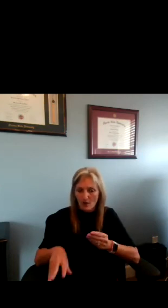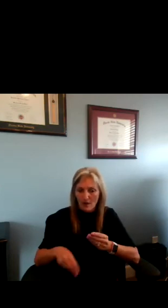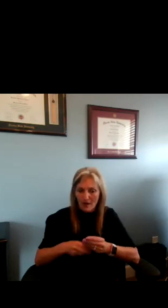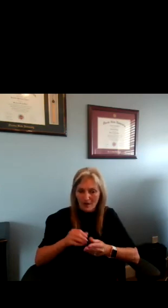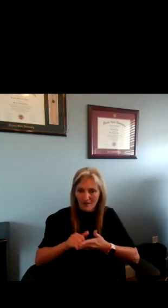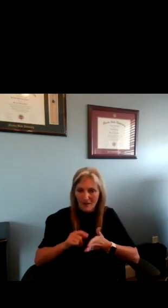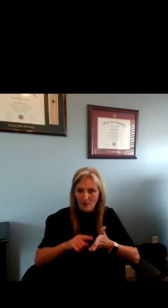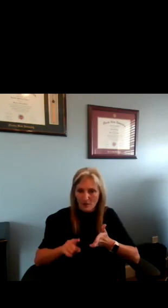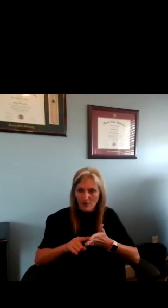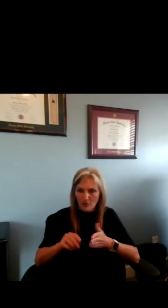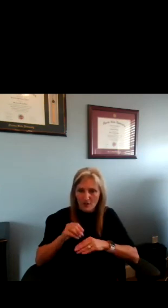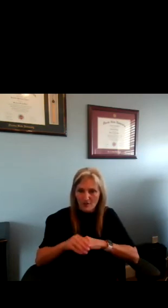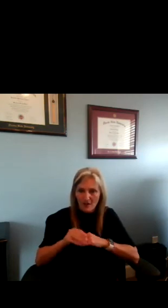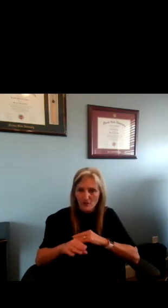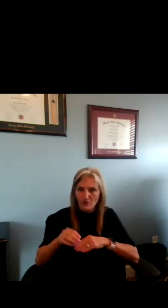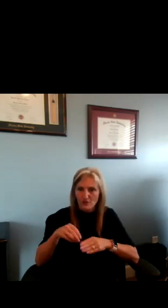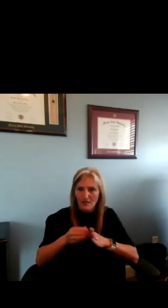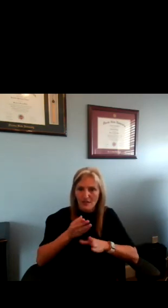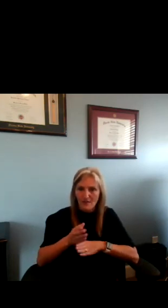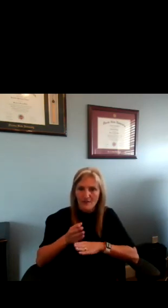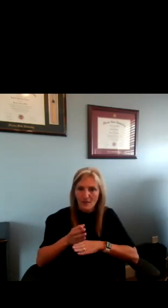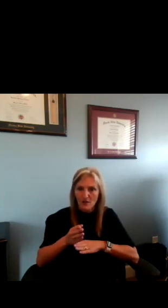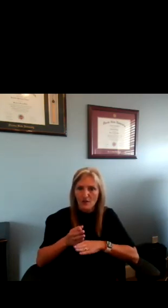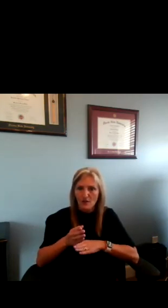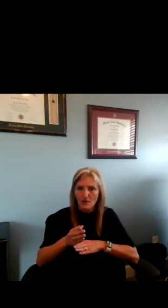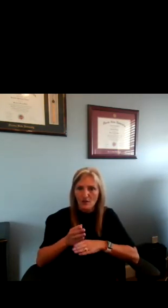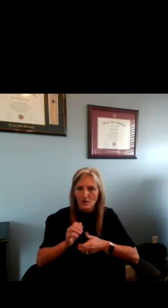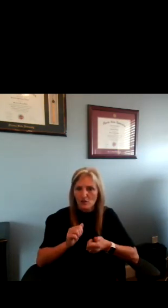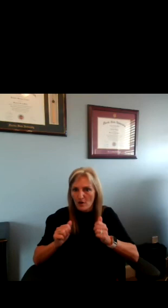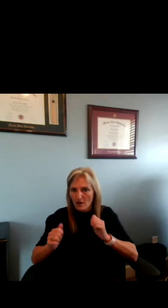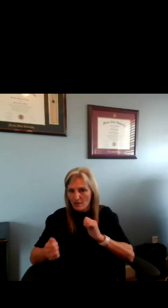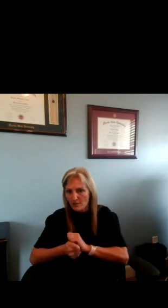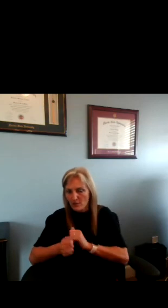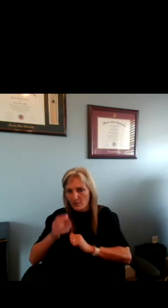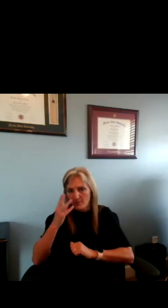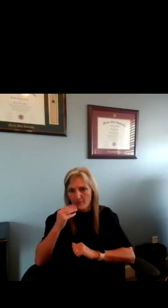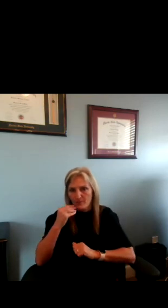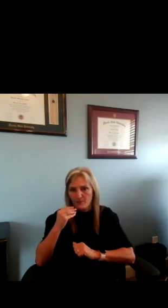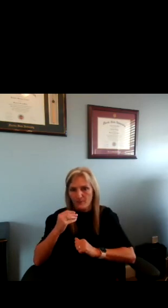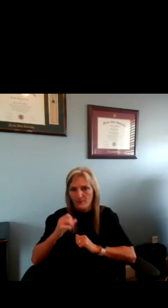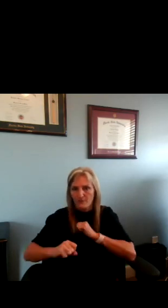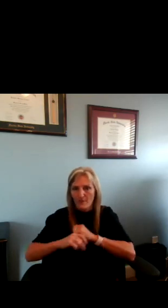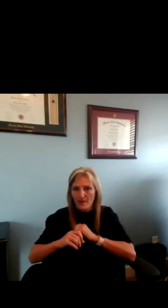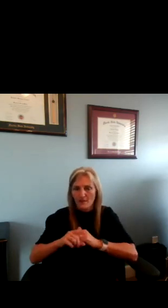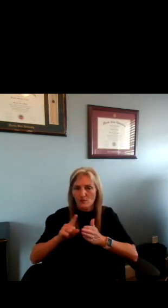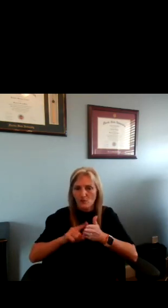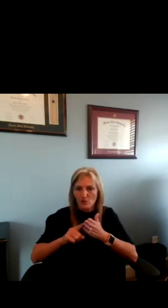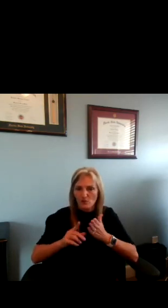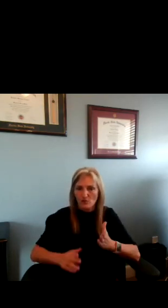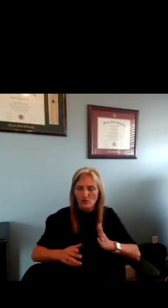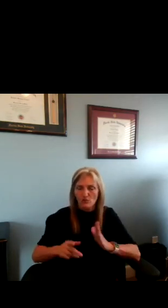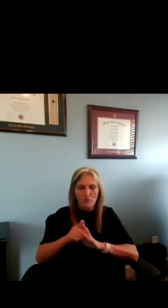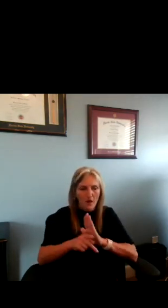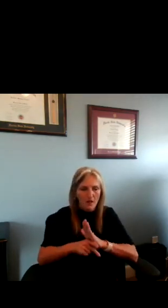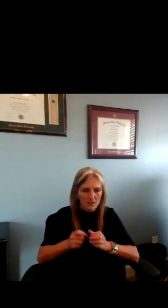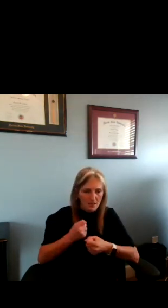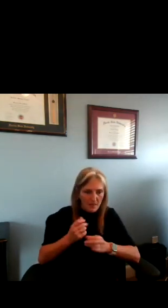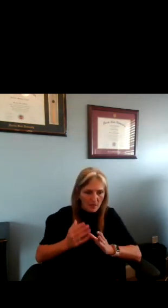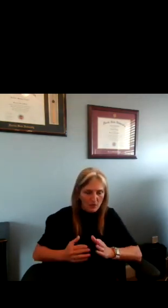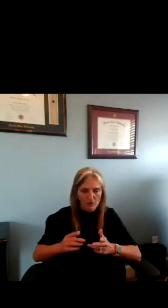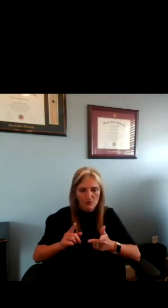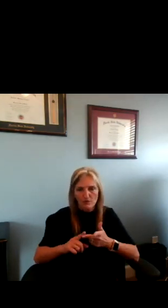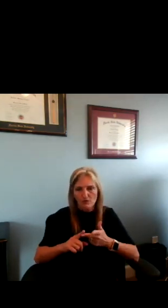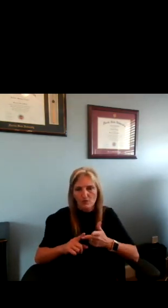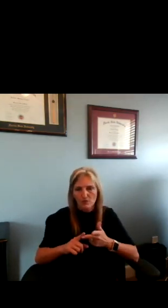advisory board of thought leaders in the field, including transformative thinkers with experience as advocates, researchers, policymakers, and corrections